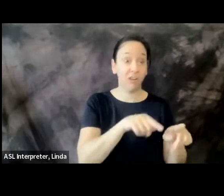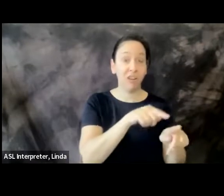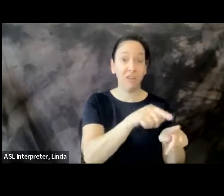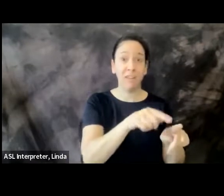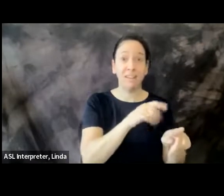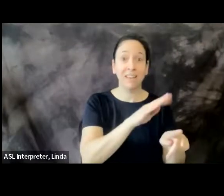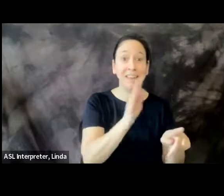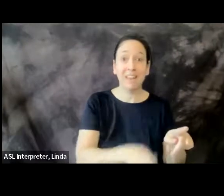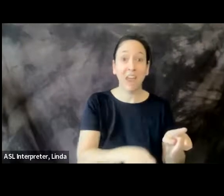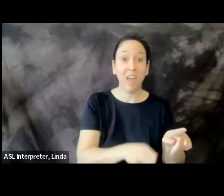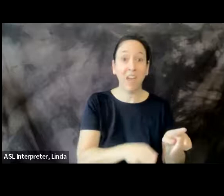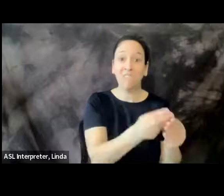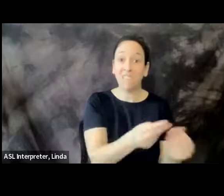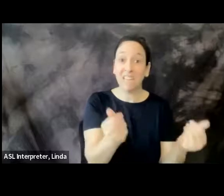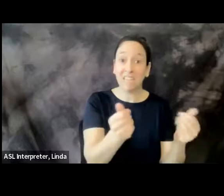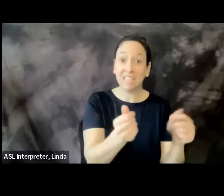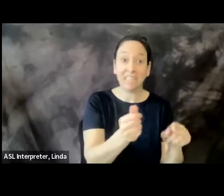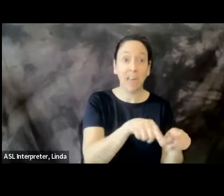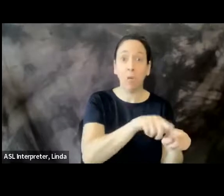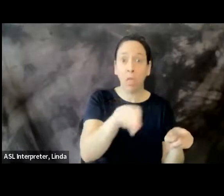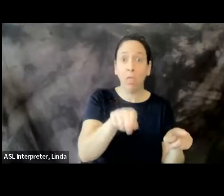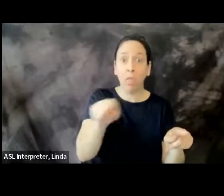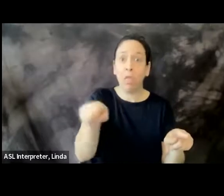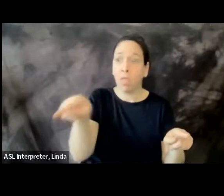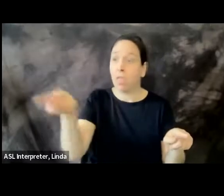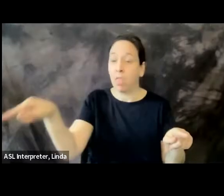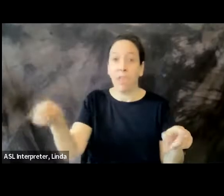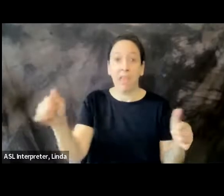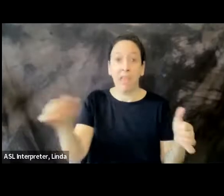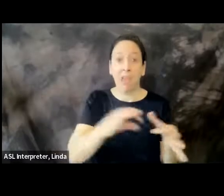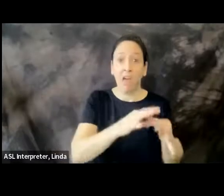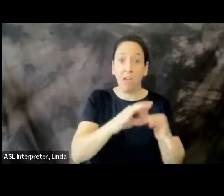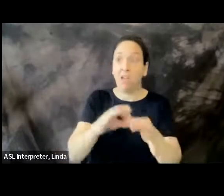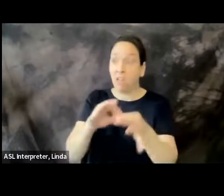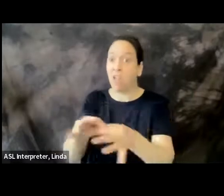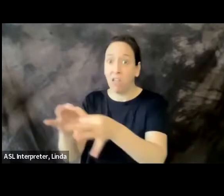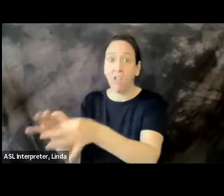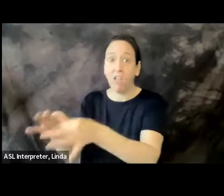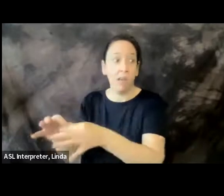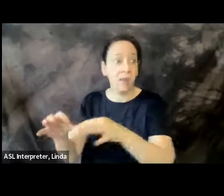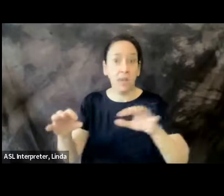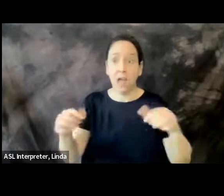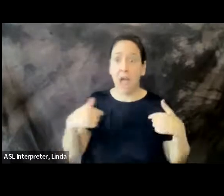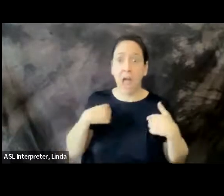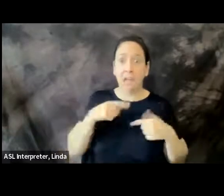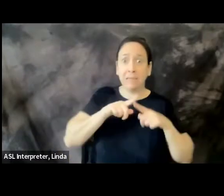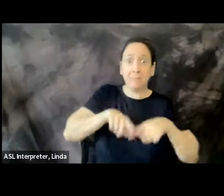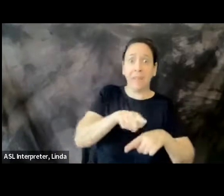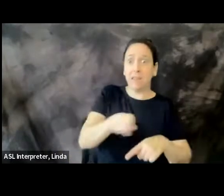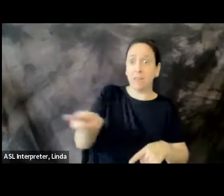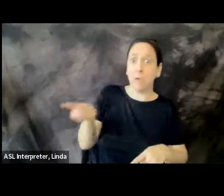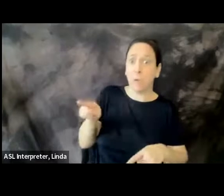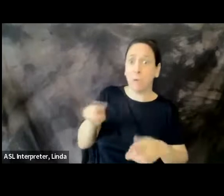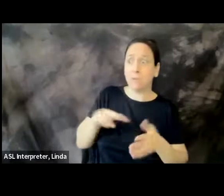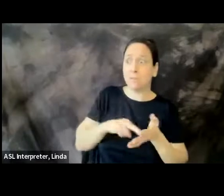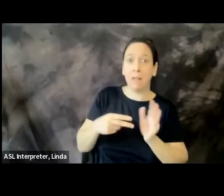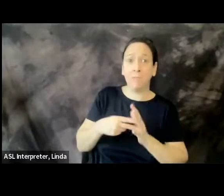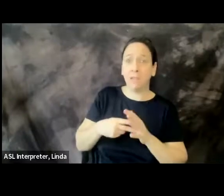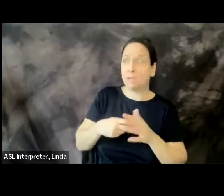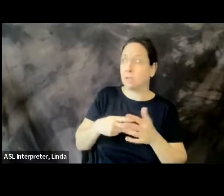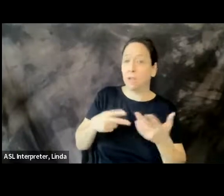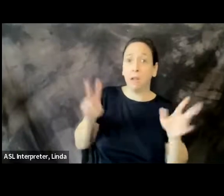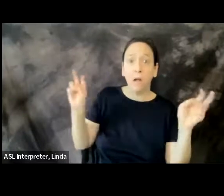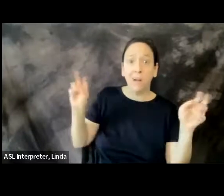that were cross-referenced by multiple different systems that are interlocking that you depend on to live. It follows you. And if you get